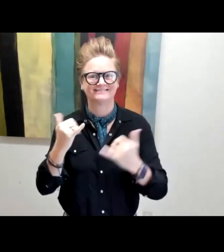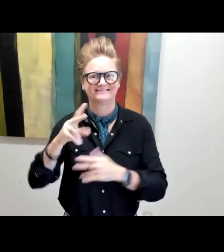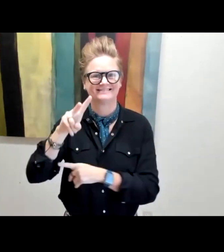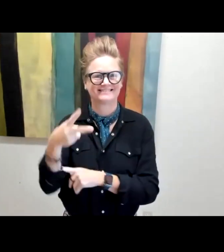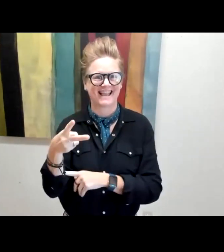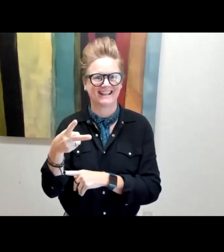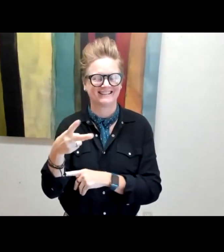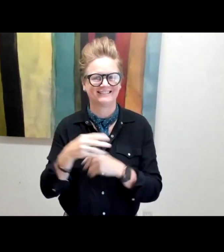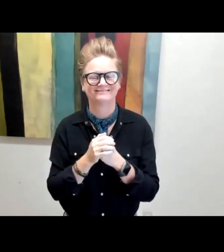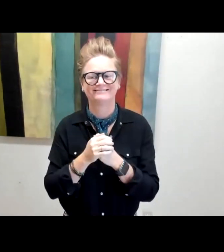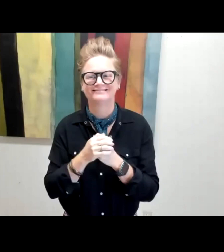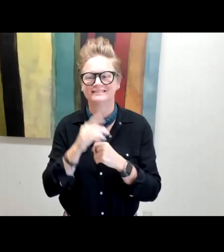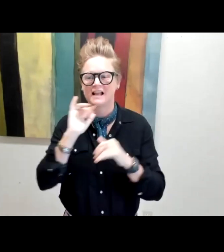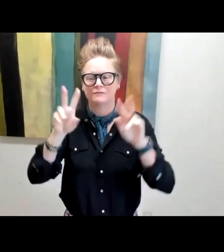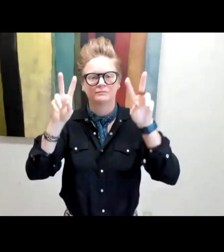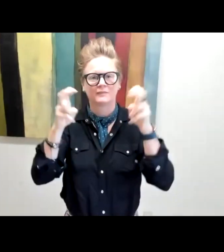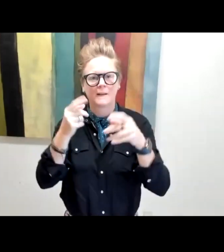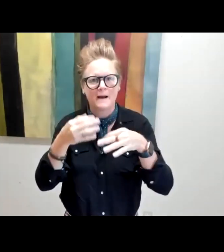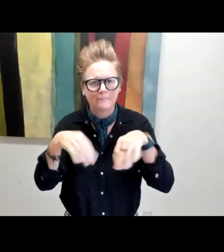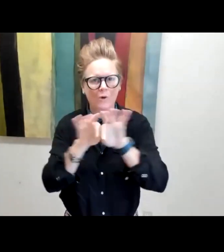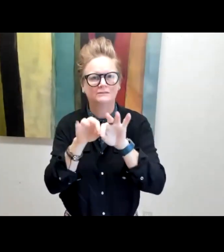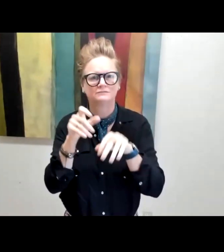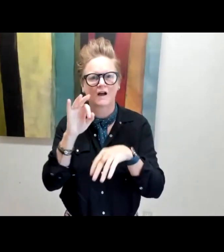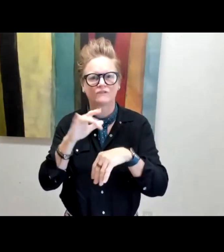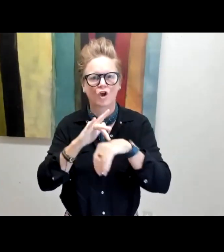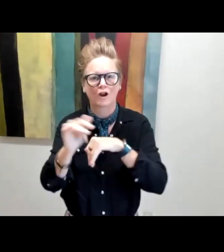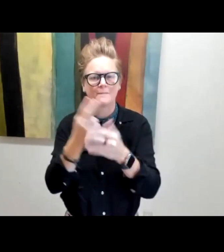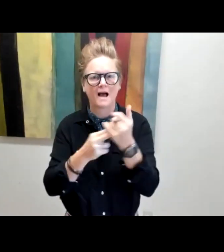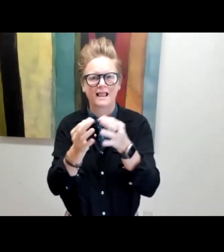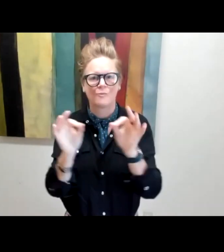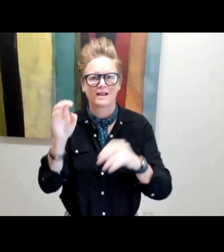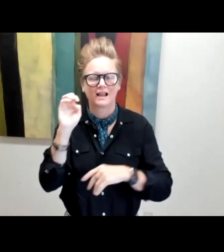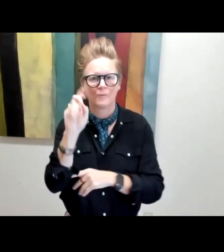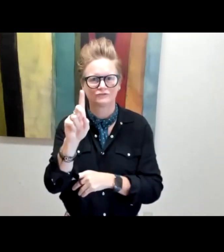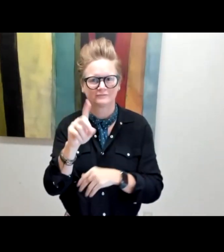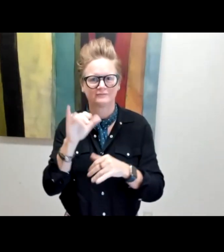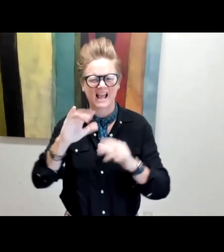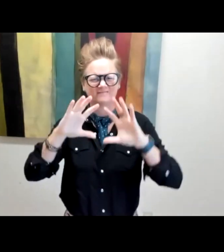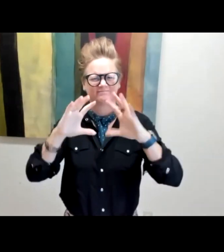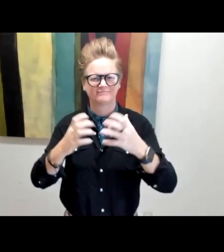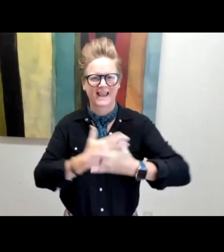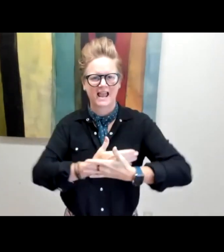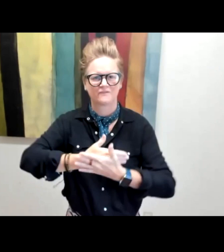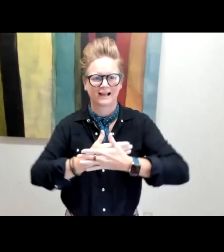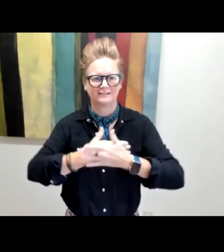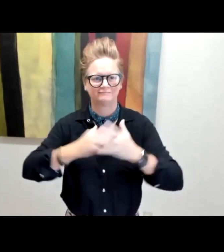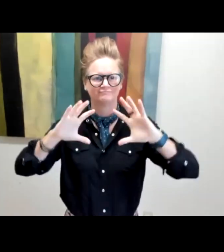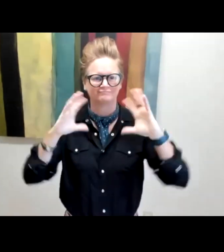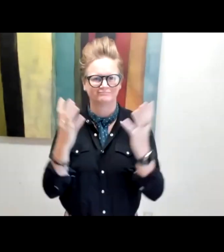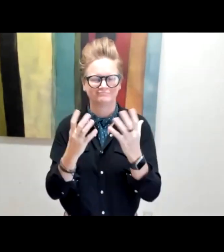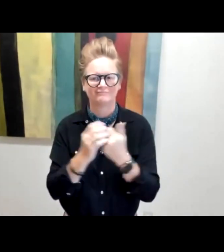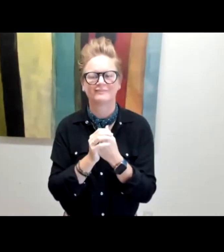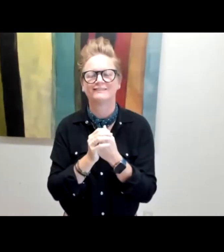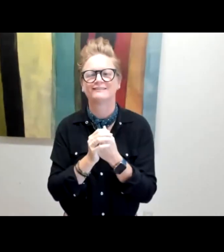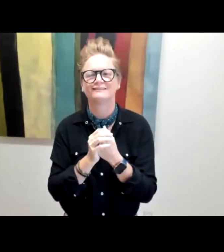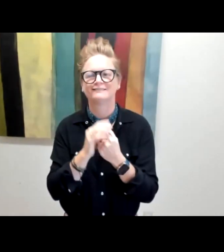webinar series. This is the second in the series. This is the importance of early bilingual